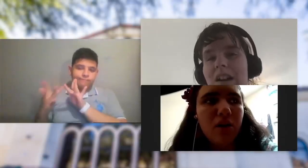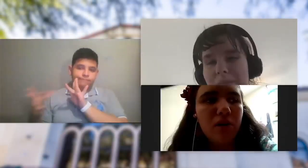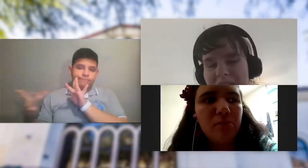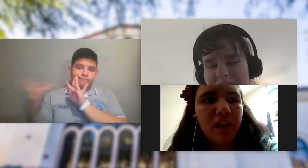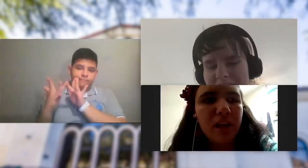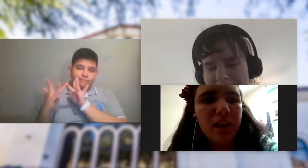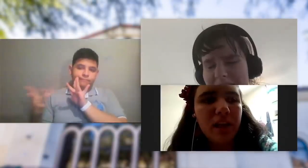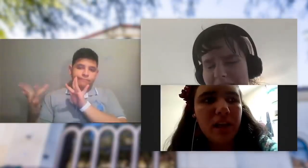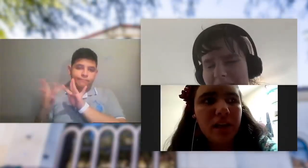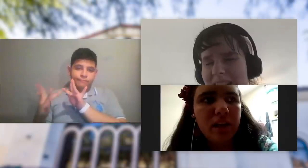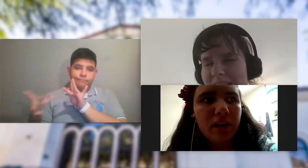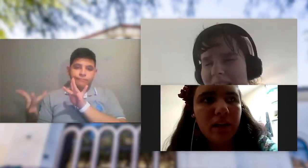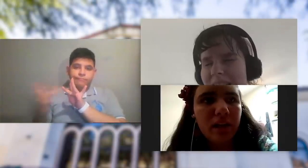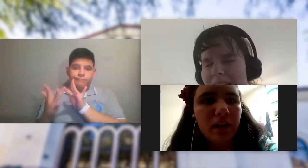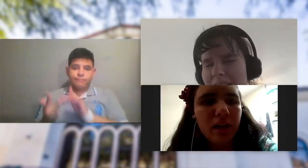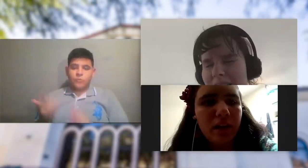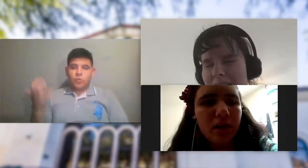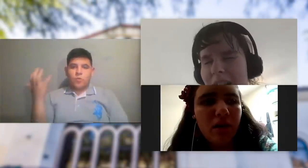Call me.